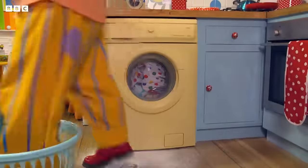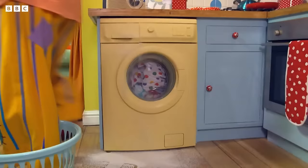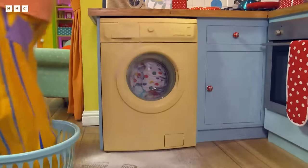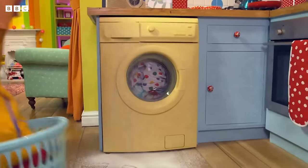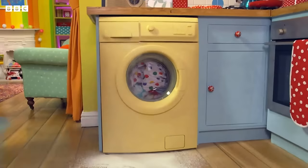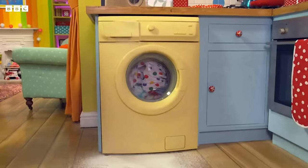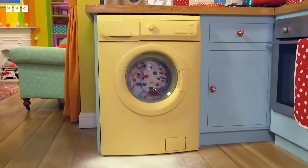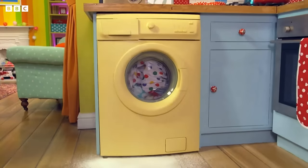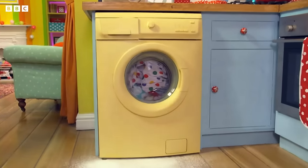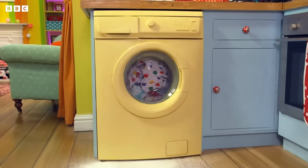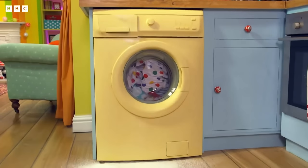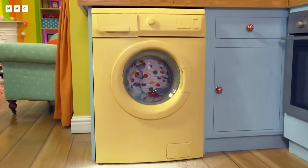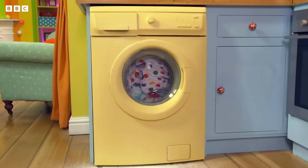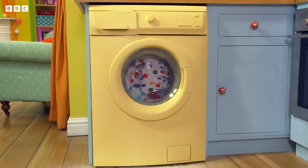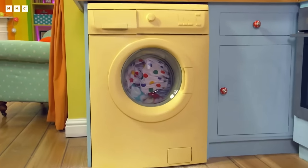Oops.